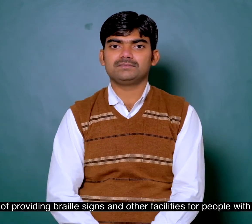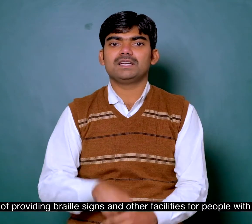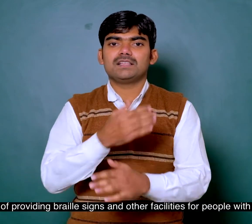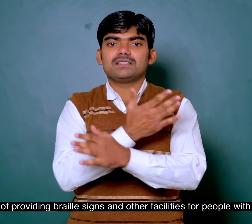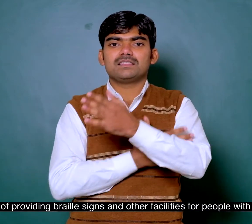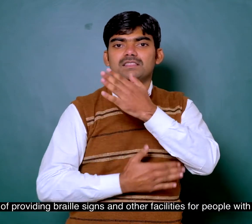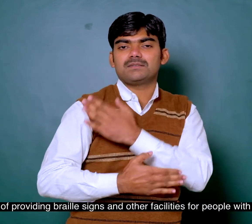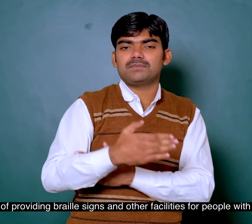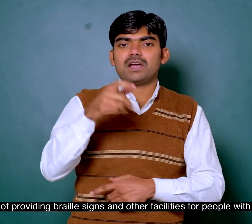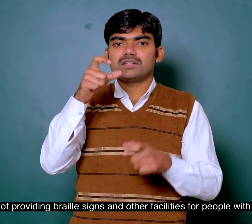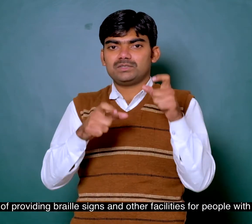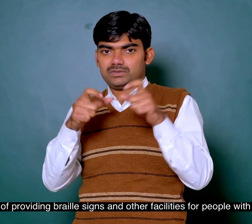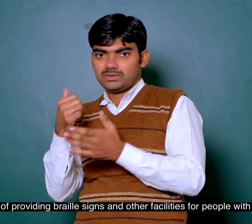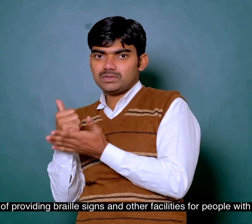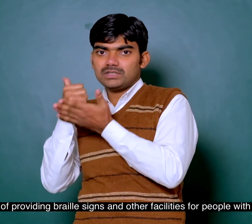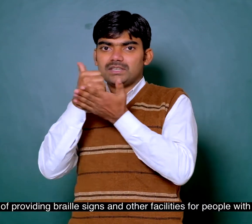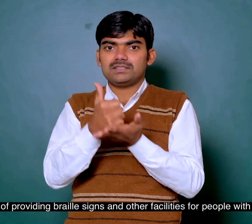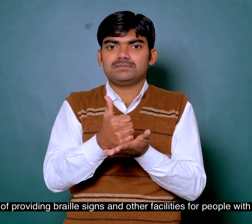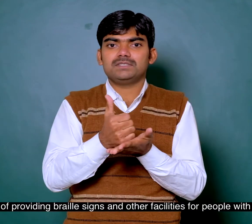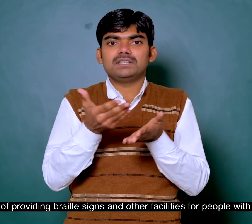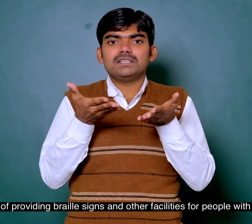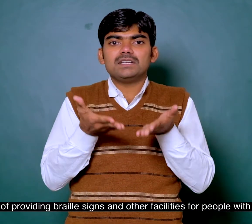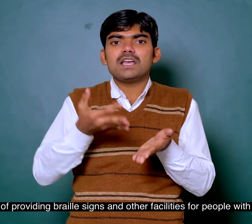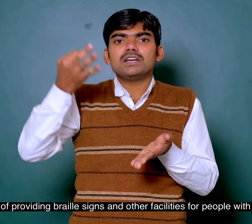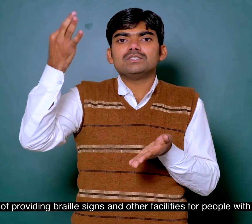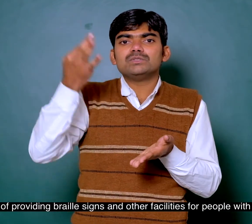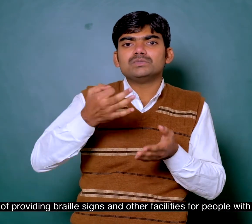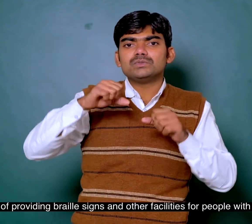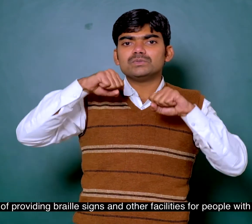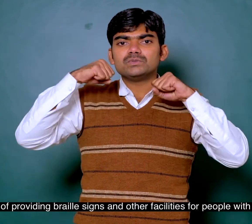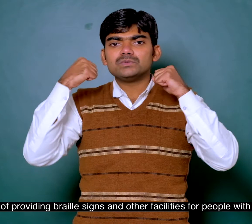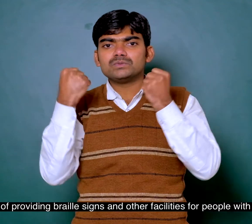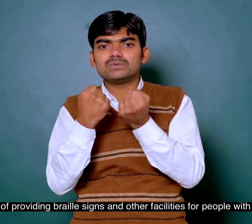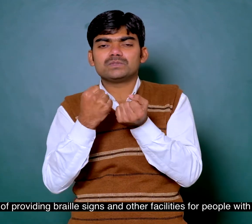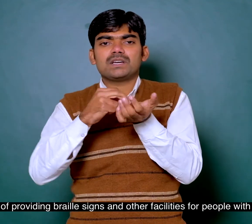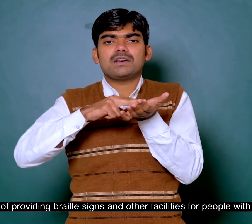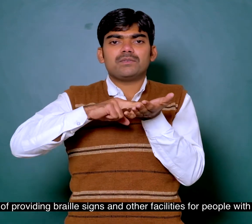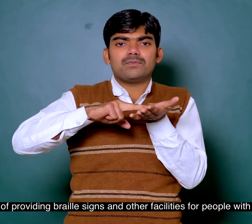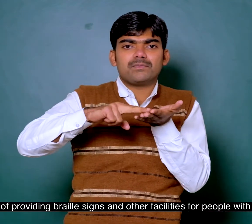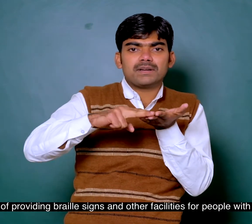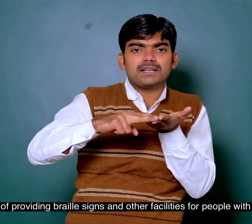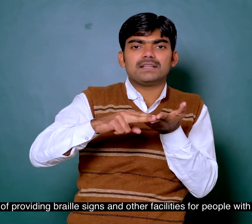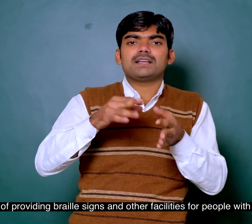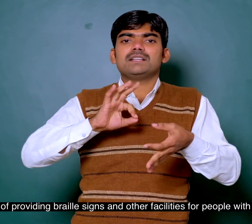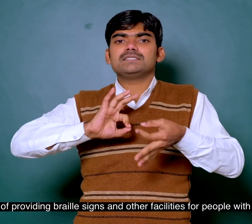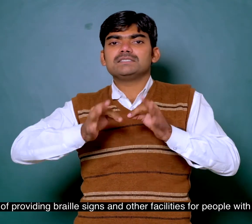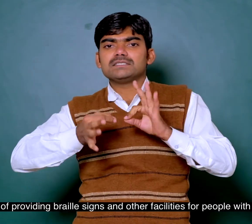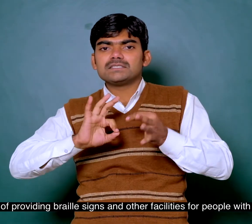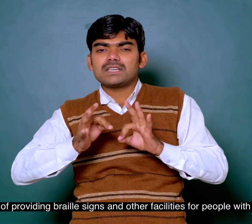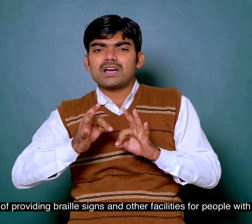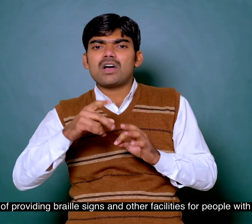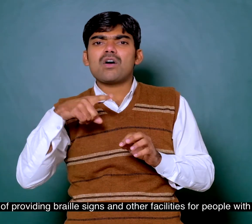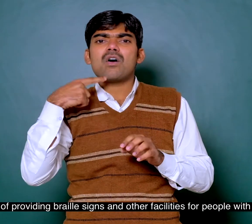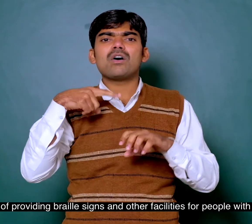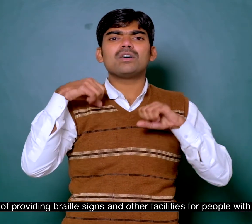The initiative of providing braille signs and other facilities for people with visual